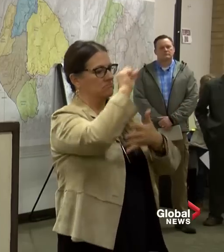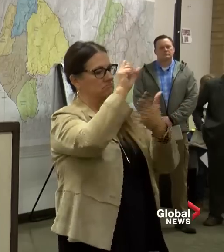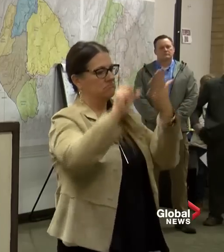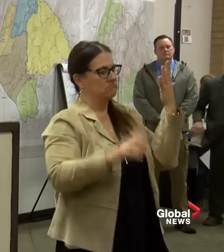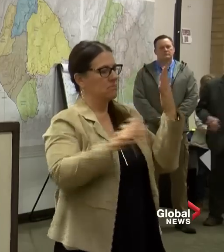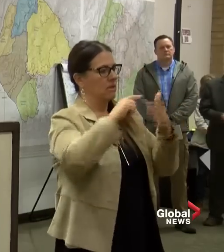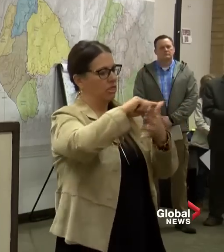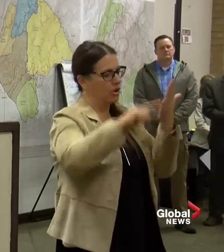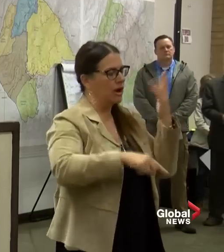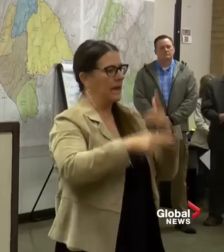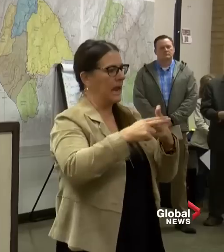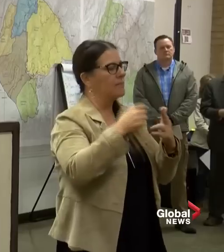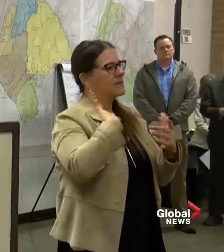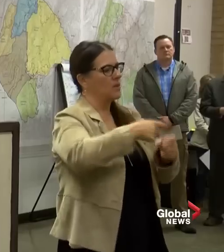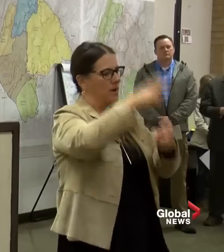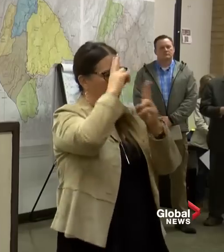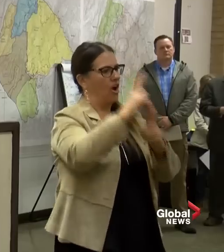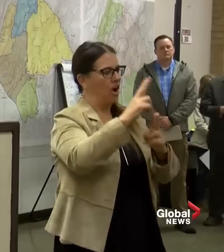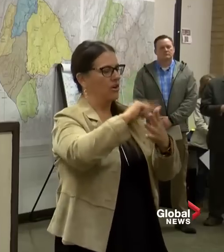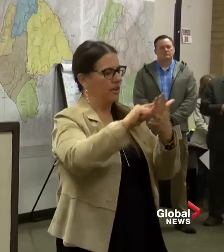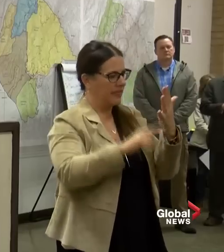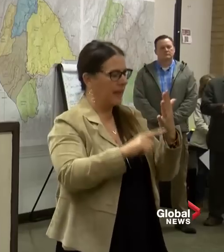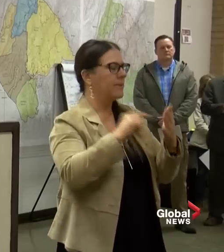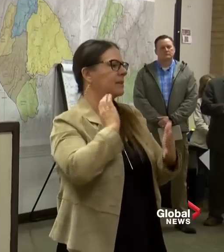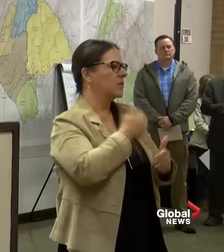to them, and I'm doing the best I can in that regard.